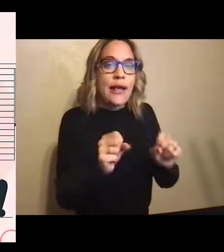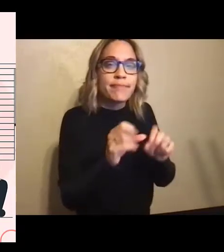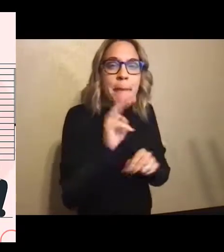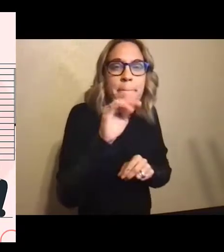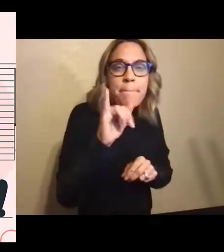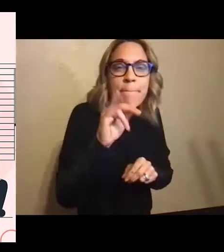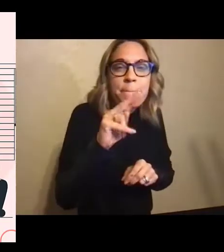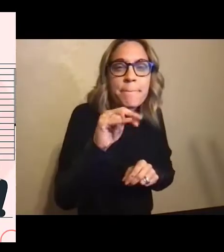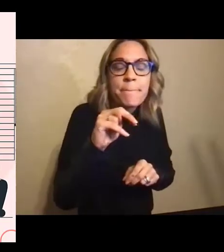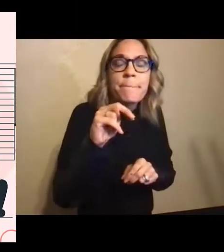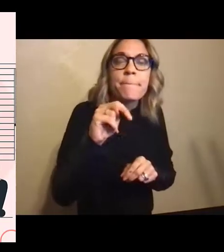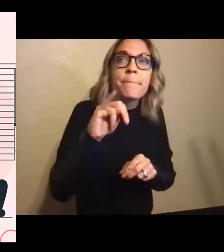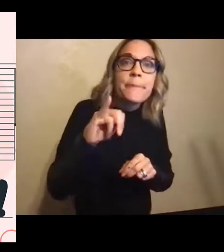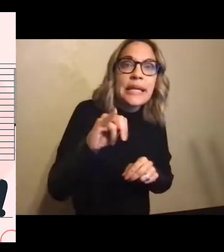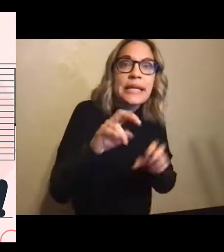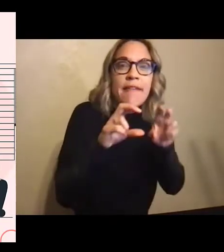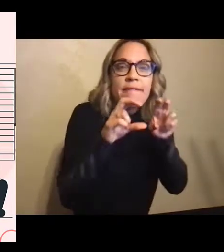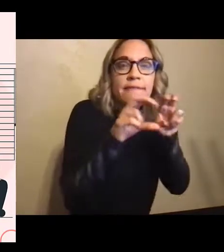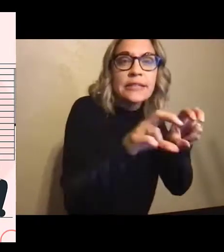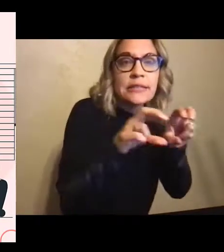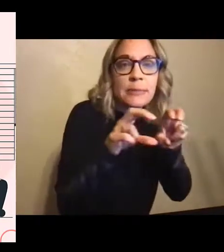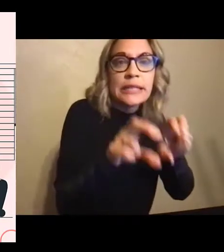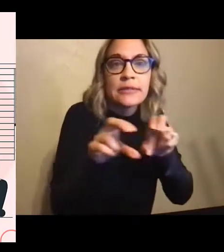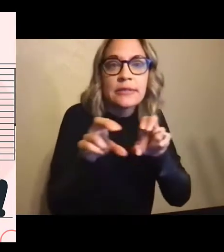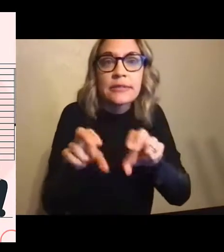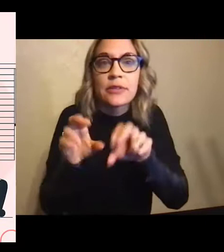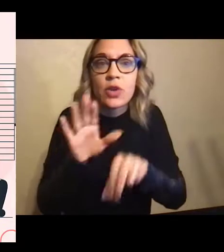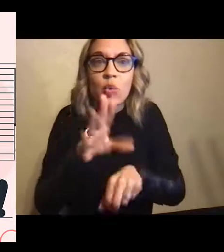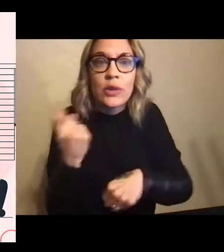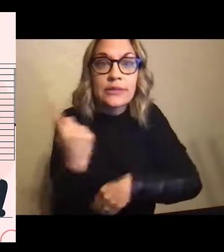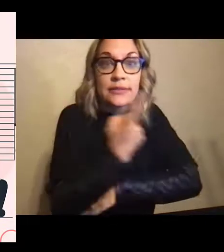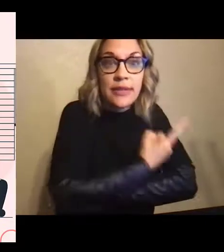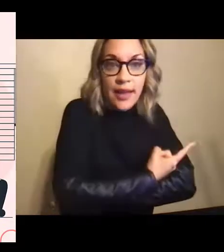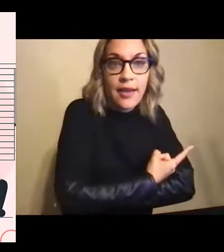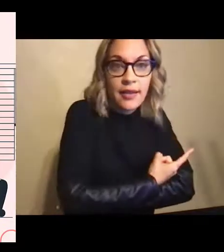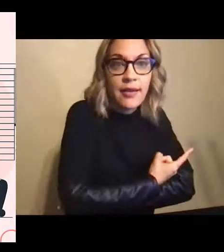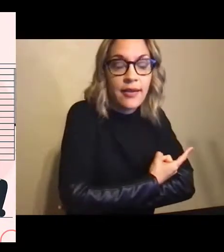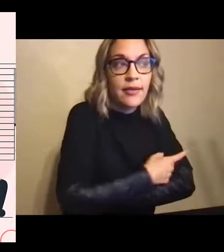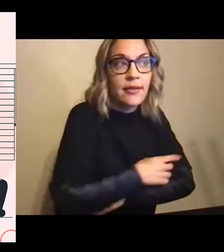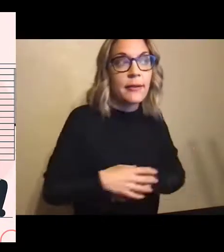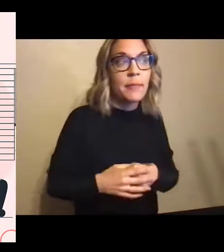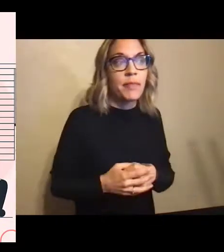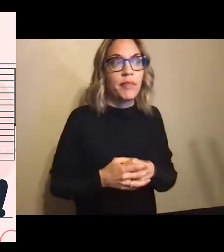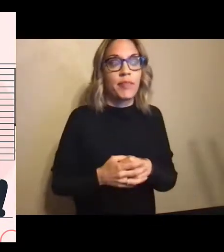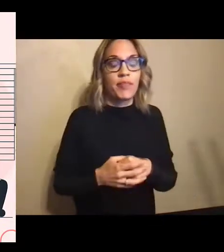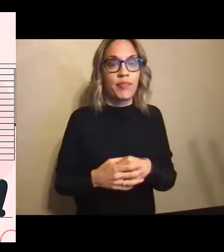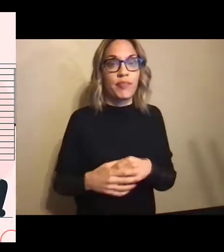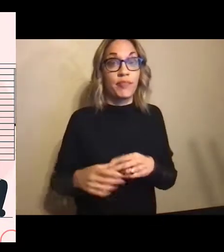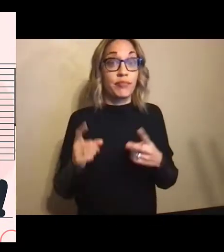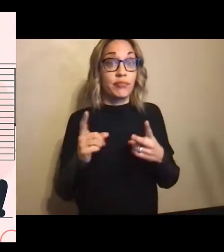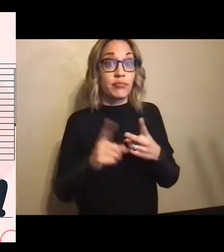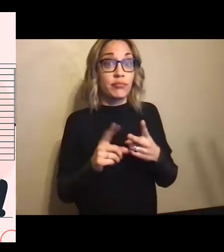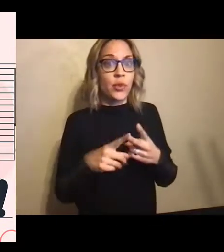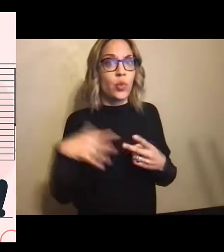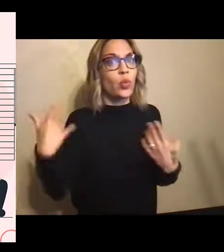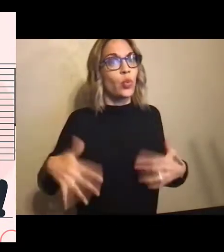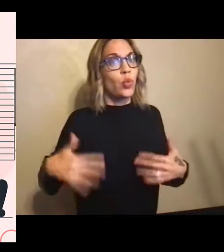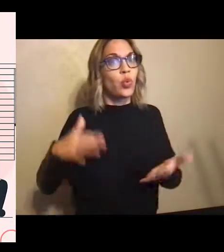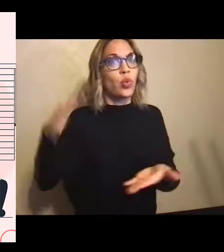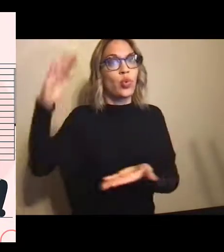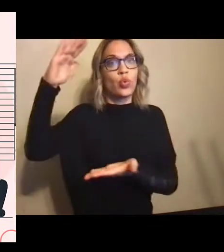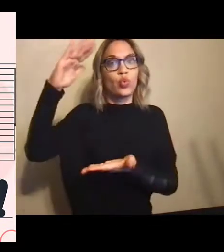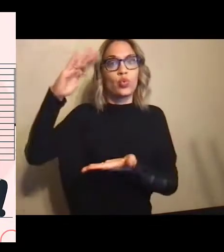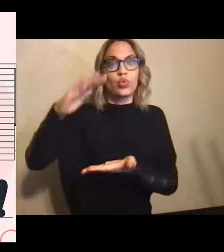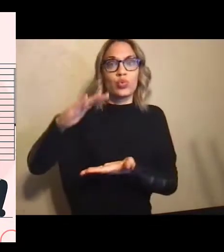maximum results and maximizing your investments throughout the day.